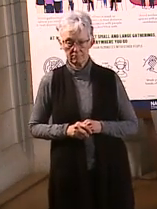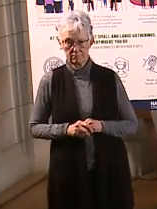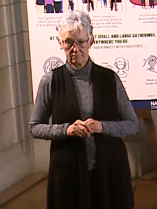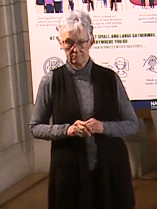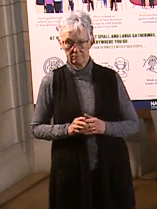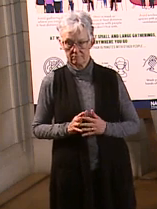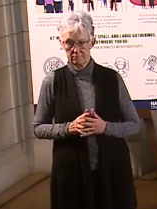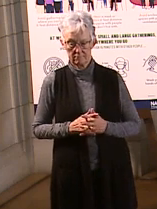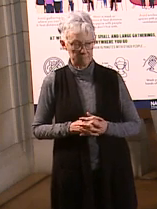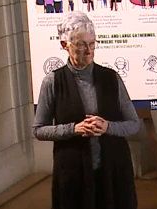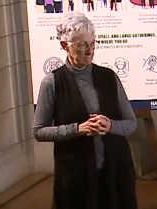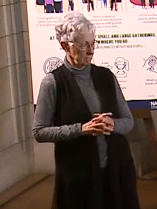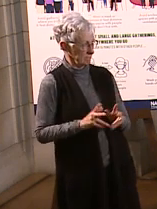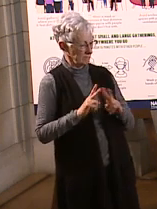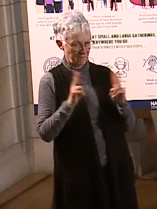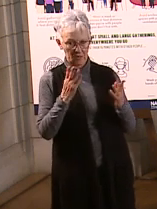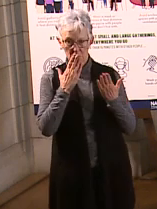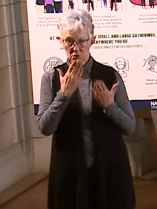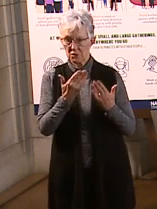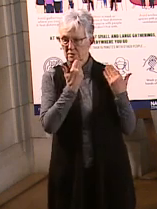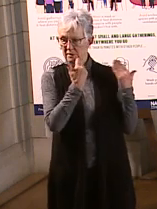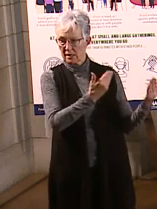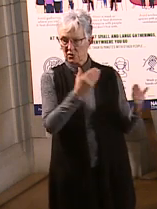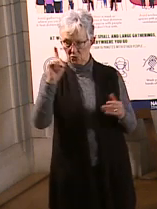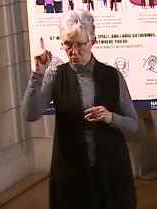Okay, very good. Thank you, Governor.